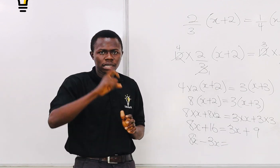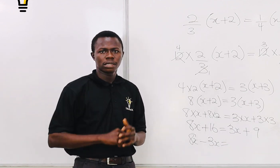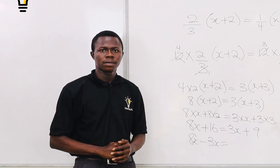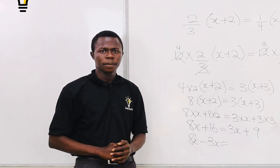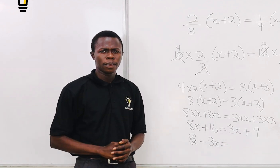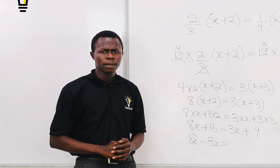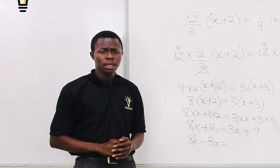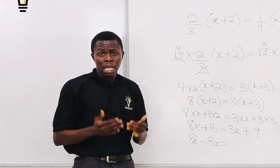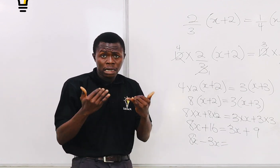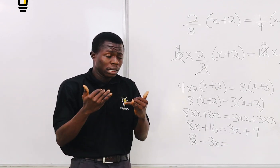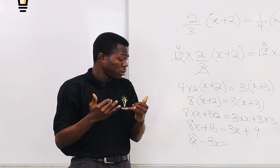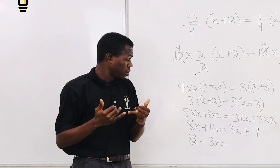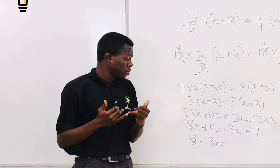negative 3x.